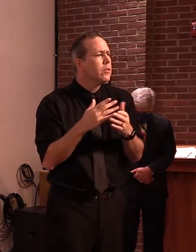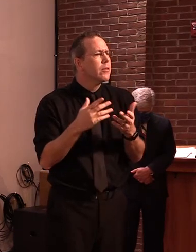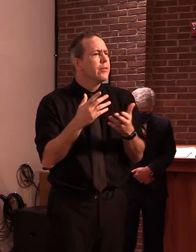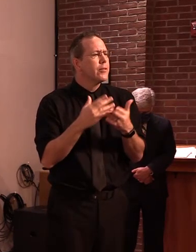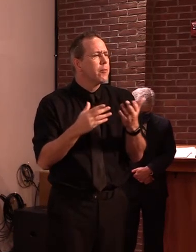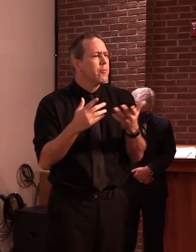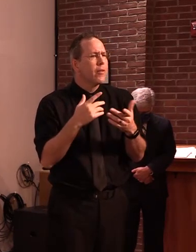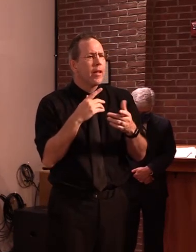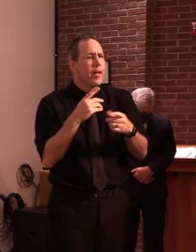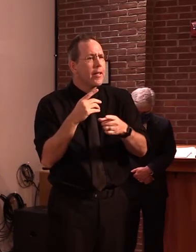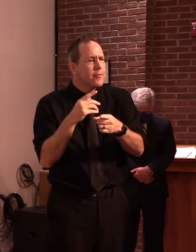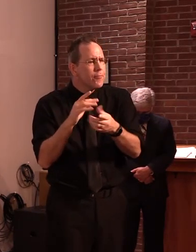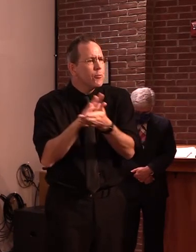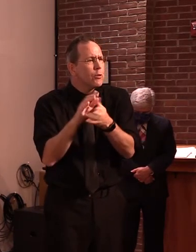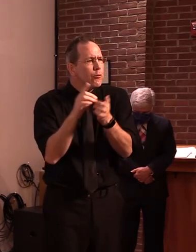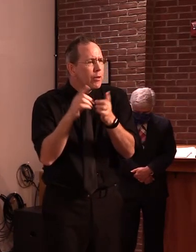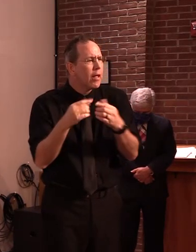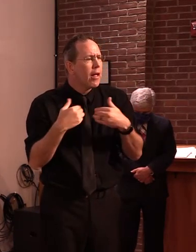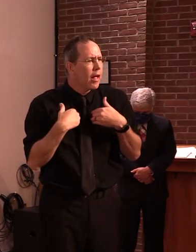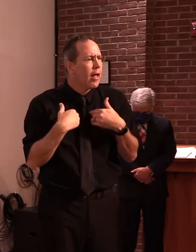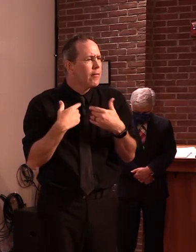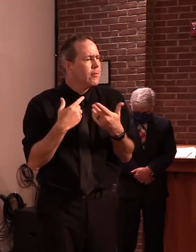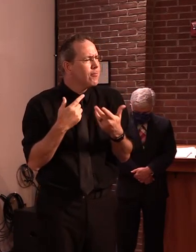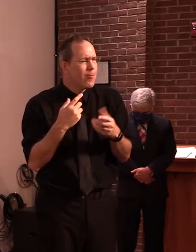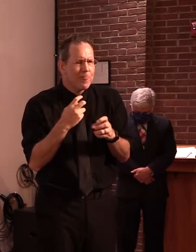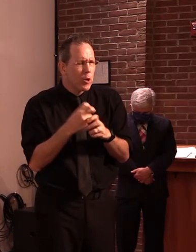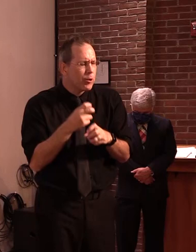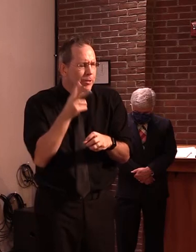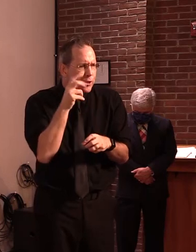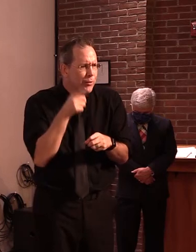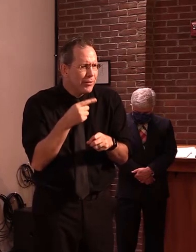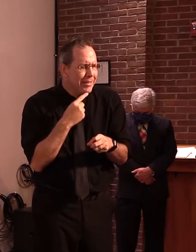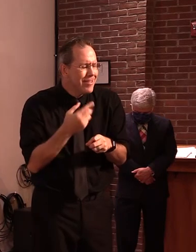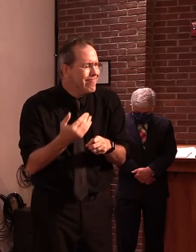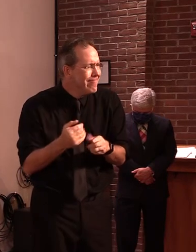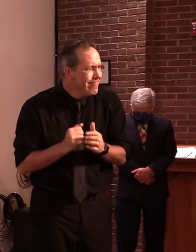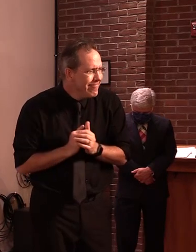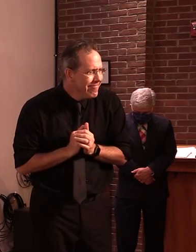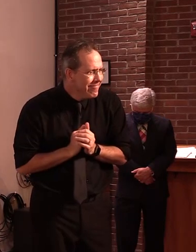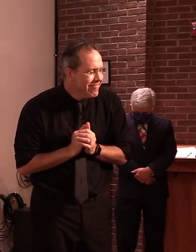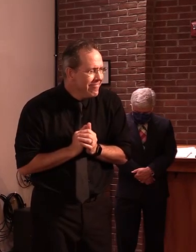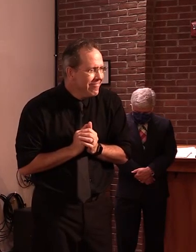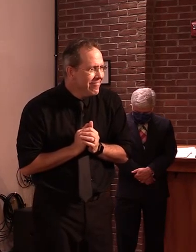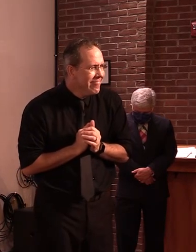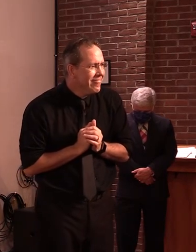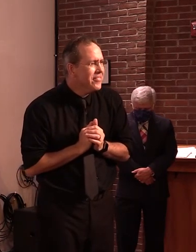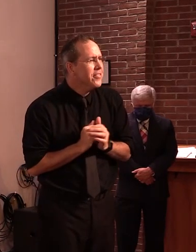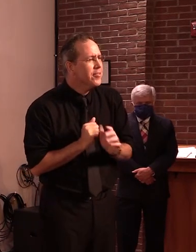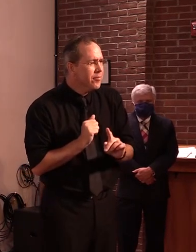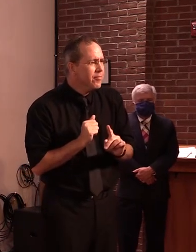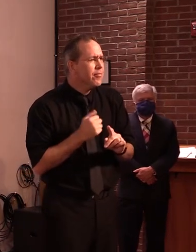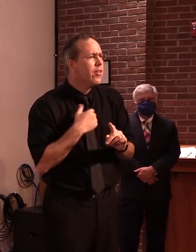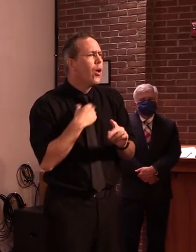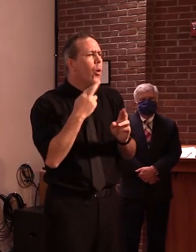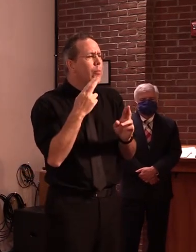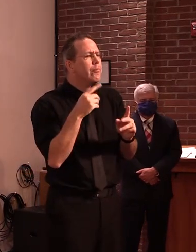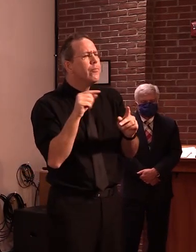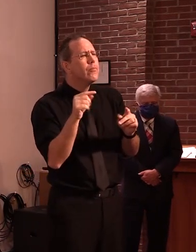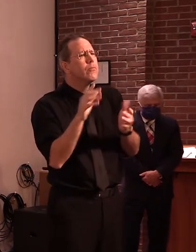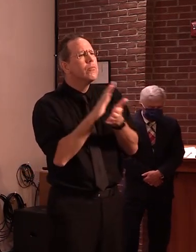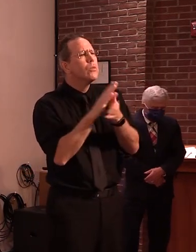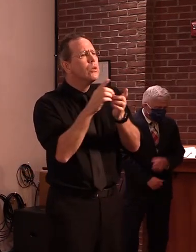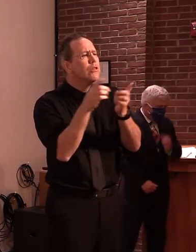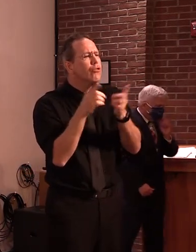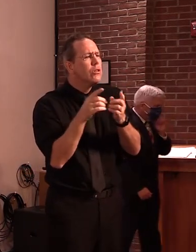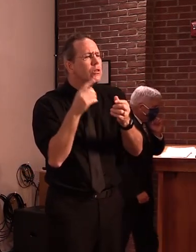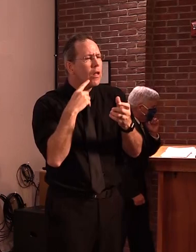conclude that a hybrid model was going to be necessary, at least to put on the table, to give districts some flexibility, not only in addressing instructional